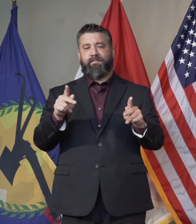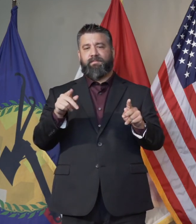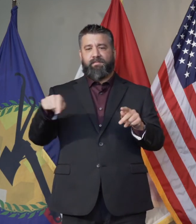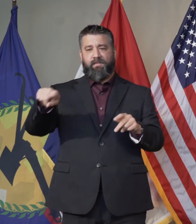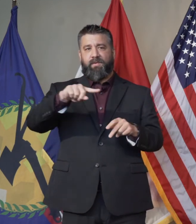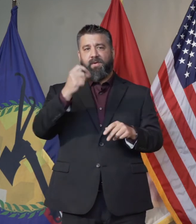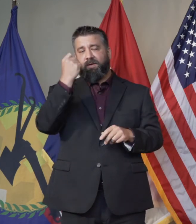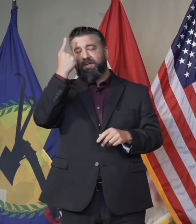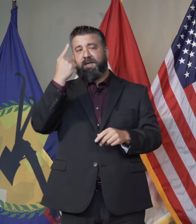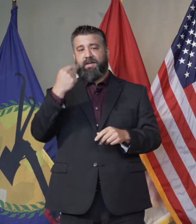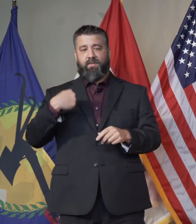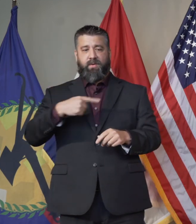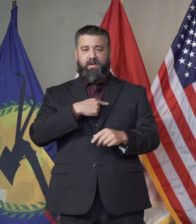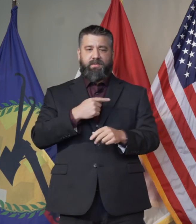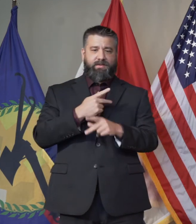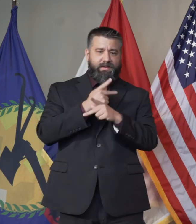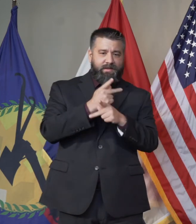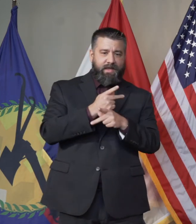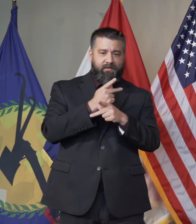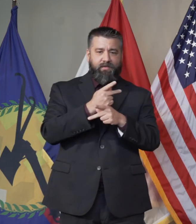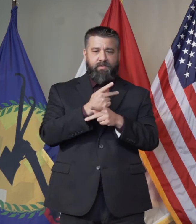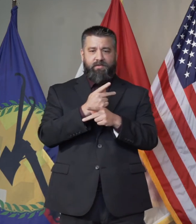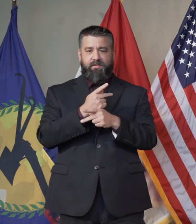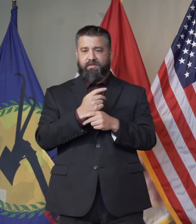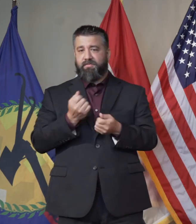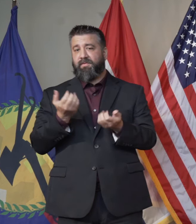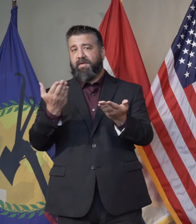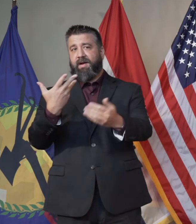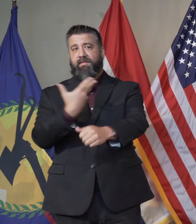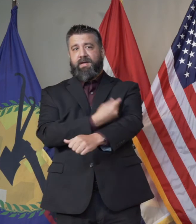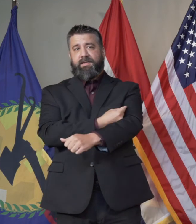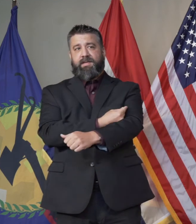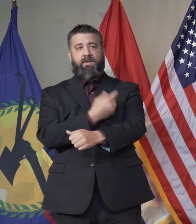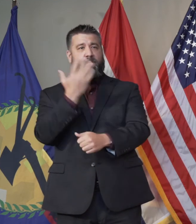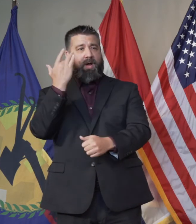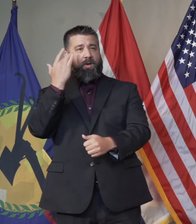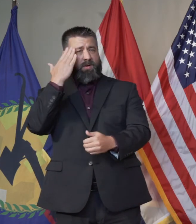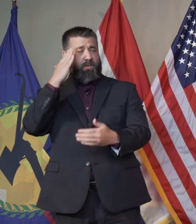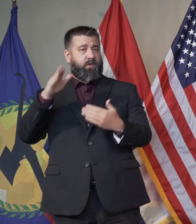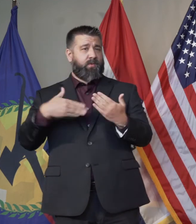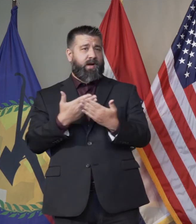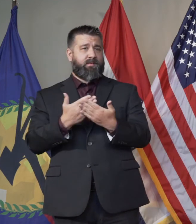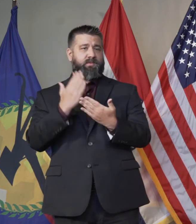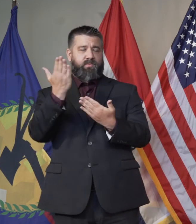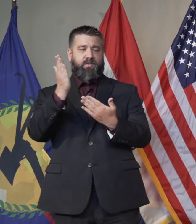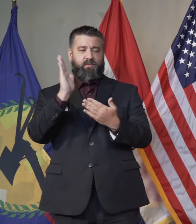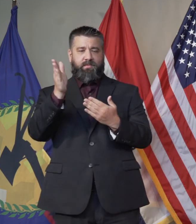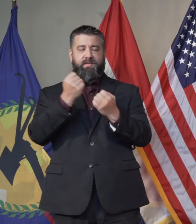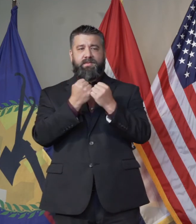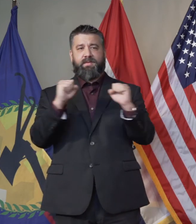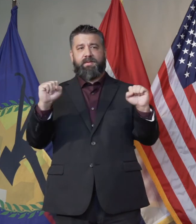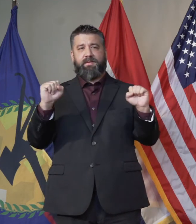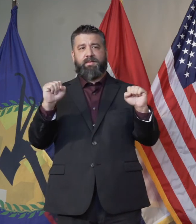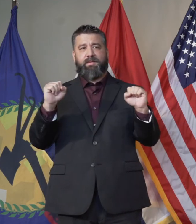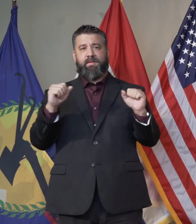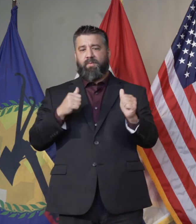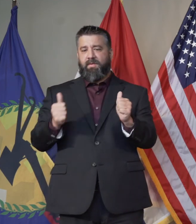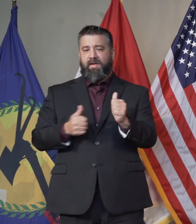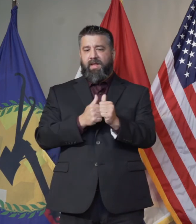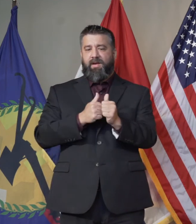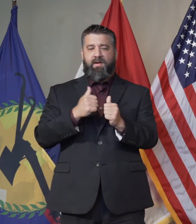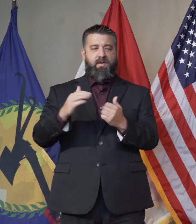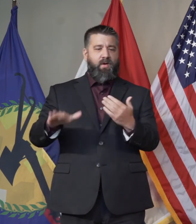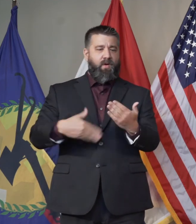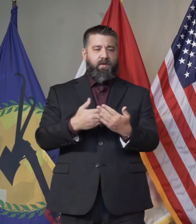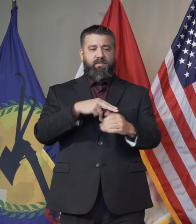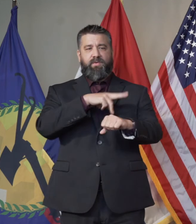this vaccine into the market, so we know that when it arrives it will be safe. We're following all of the normal processes in our country to make